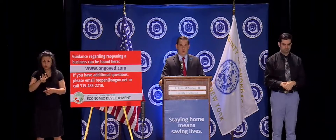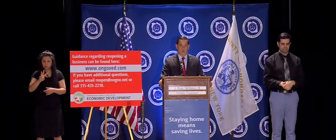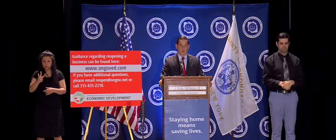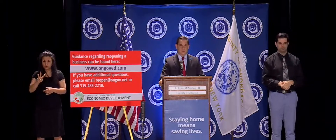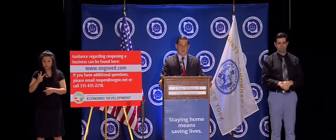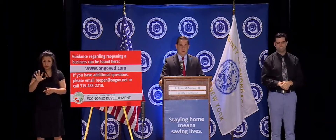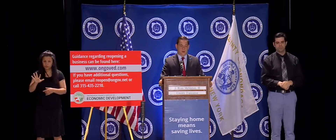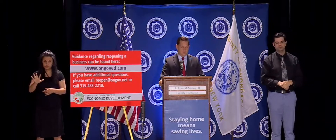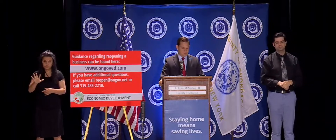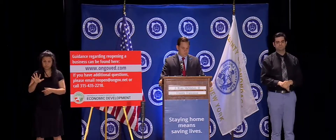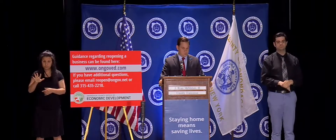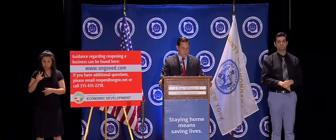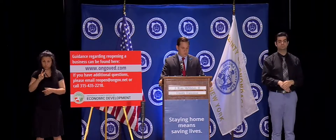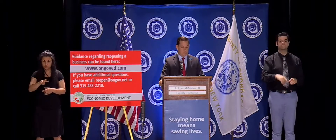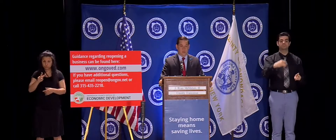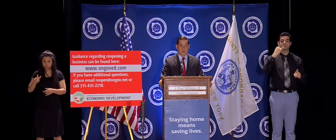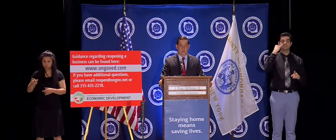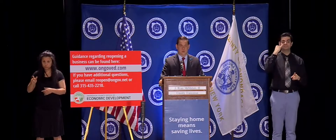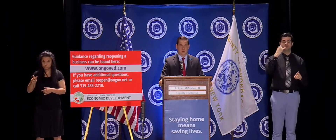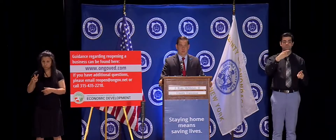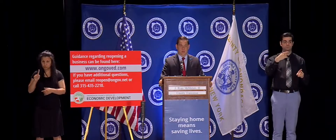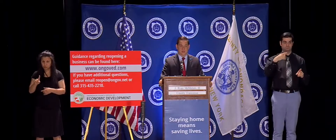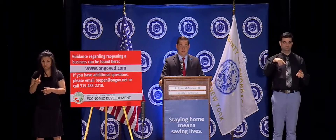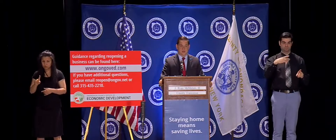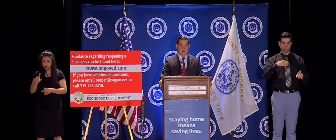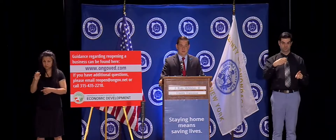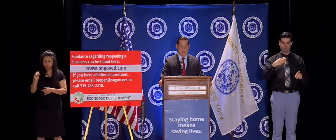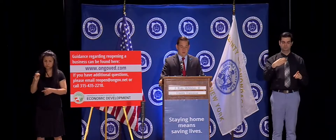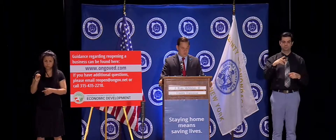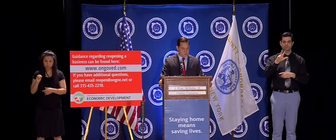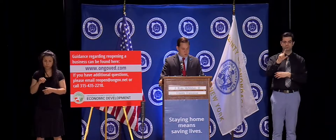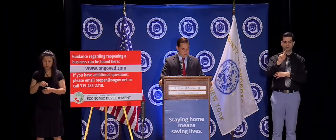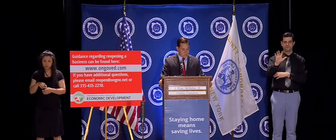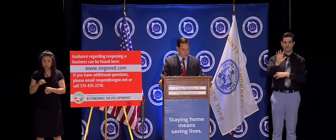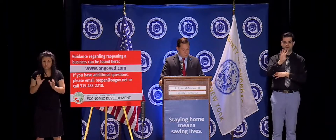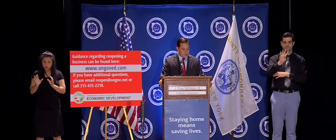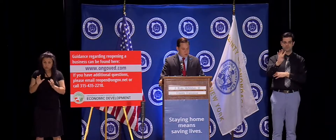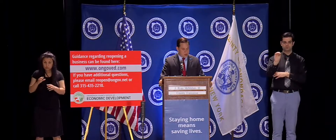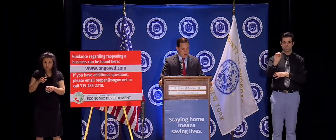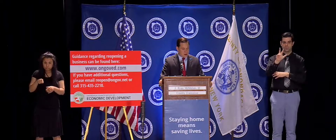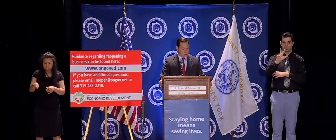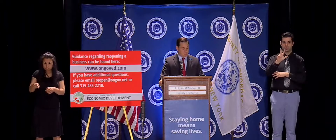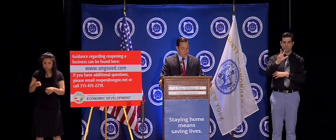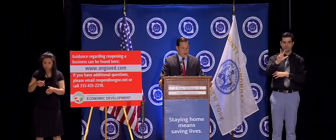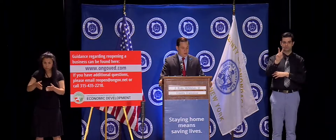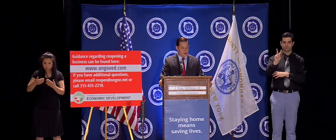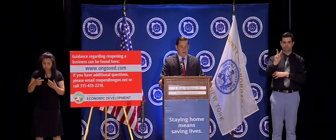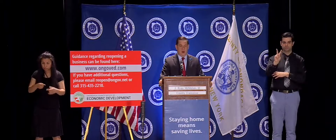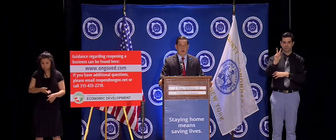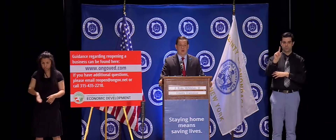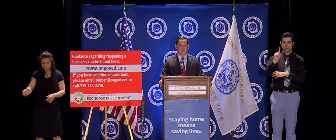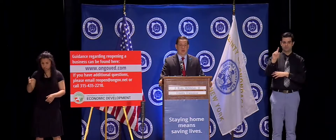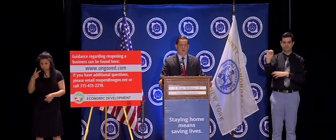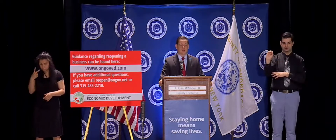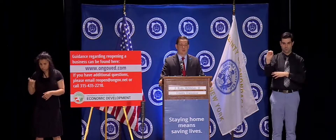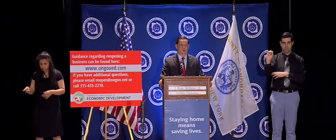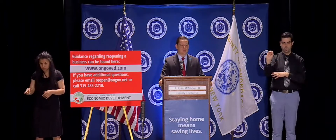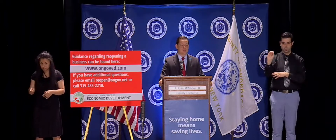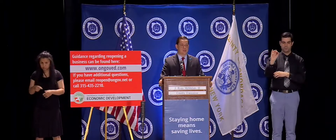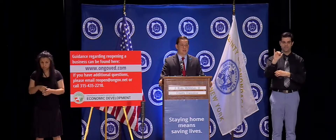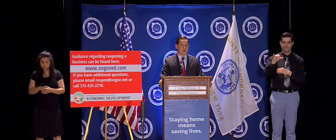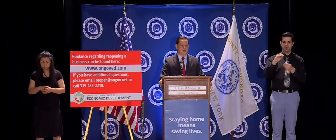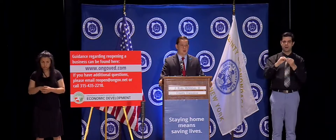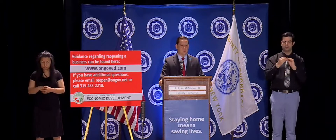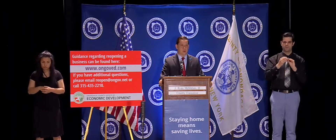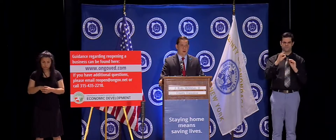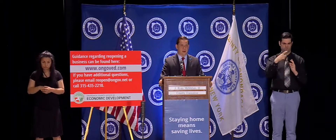315-435-2210, and we will look into the complaint, see if it's a valid complaint. A reminder, our Child Care